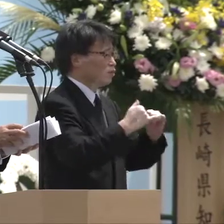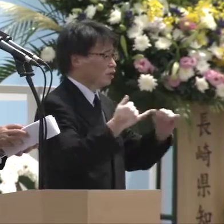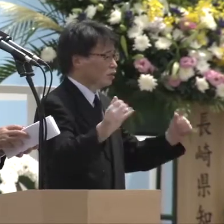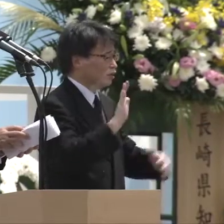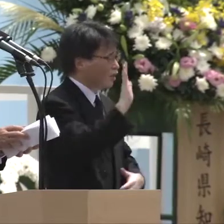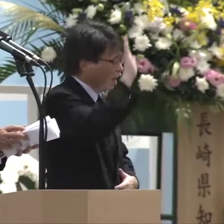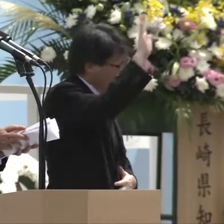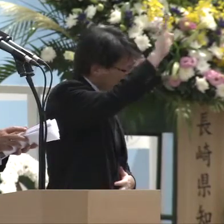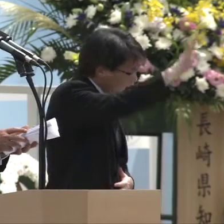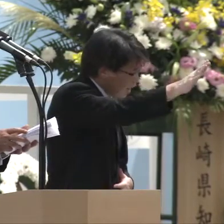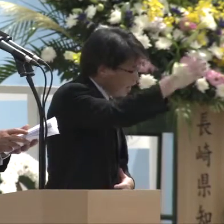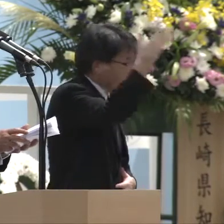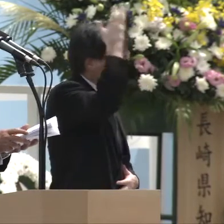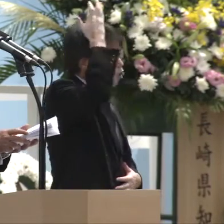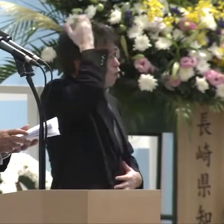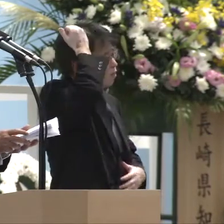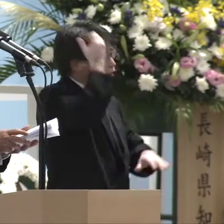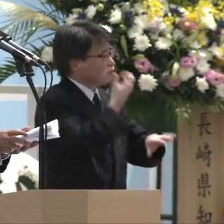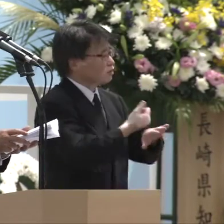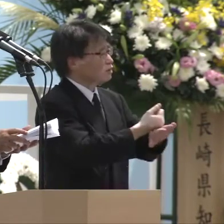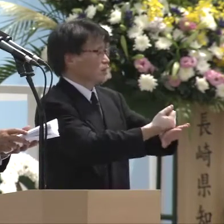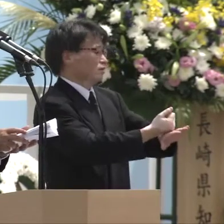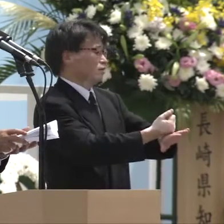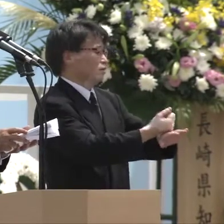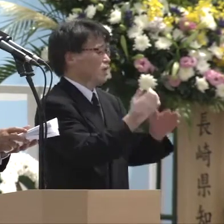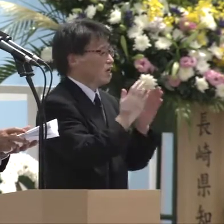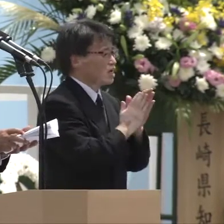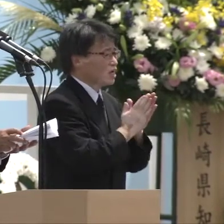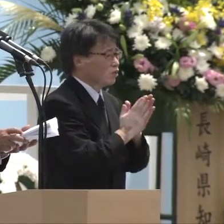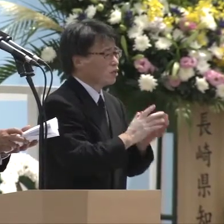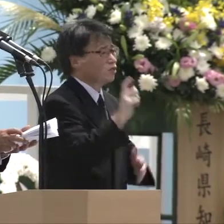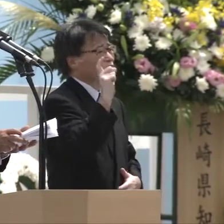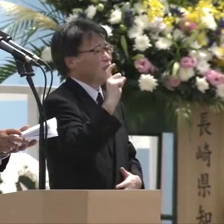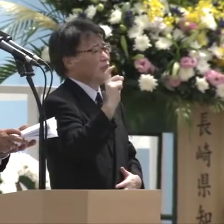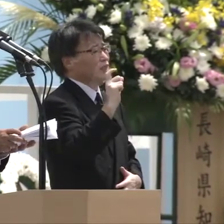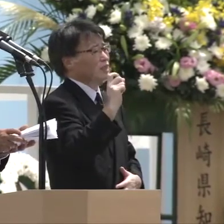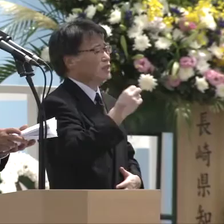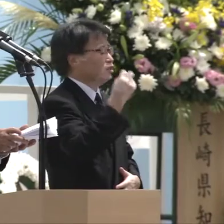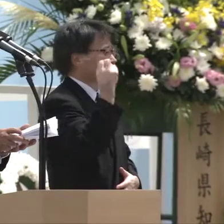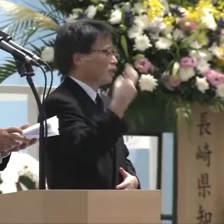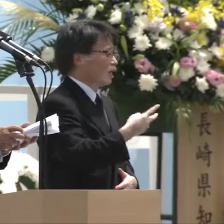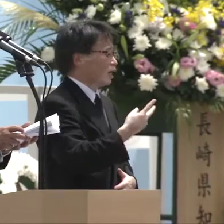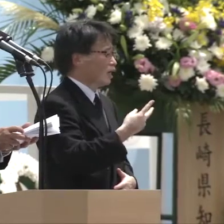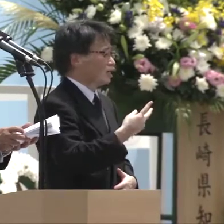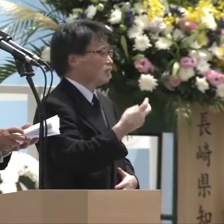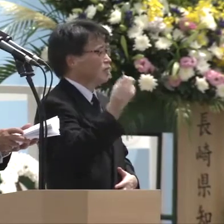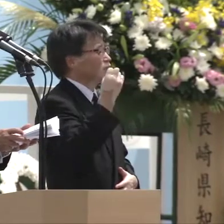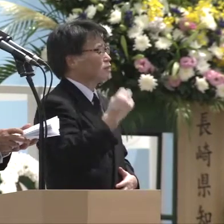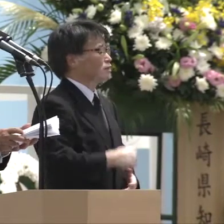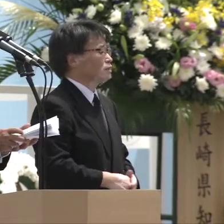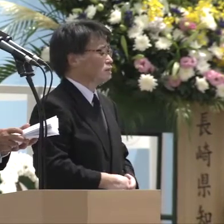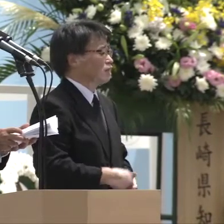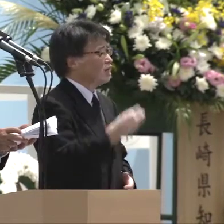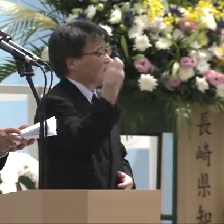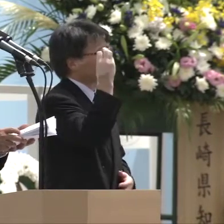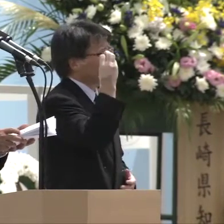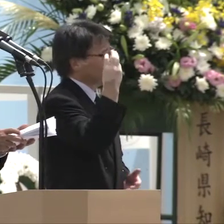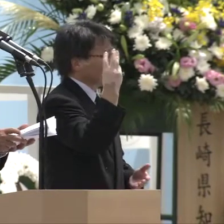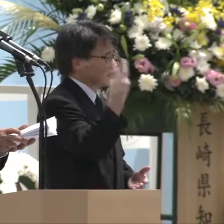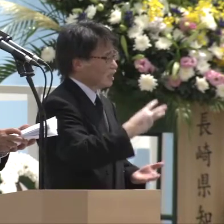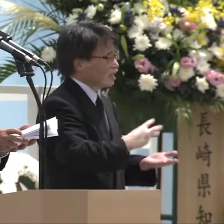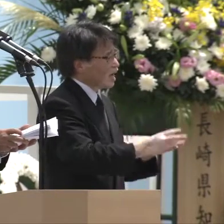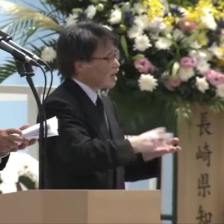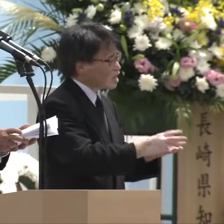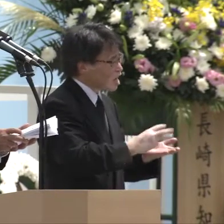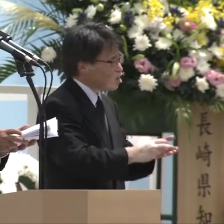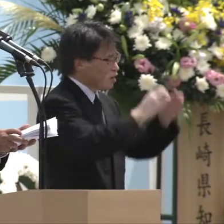Today, August 9th, is the unforgettable day for the residents of Nagasaki Prefecture, which is the day of a prayer